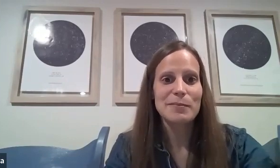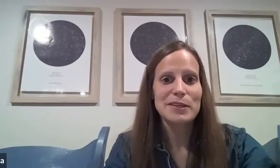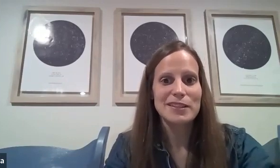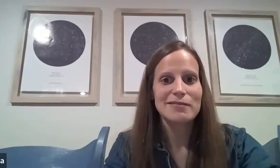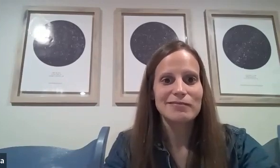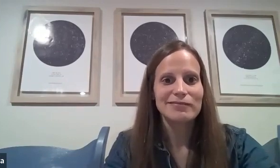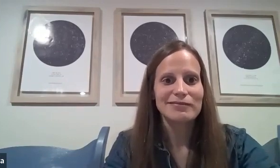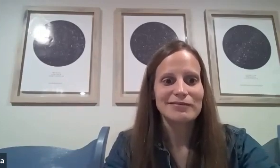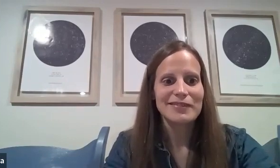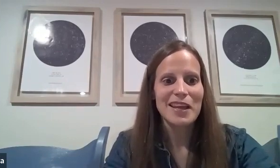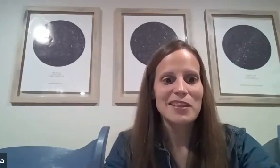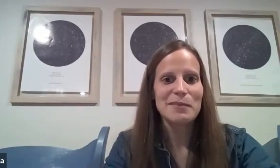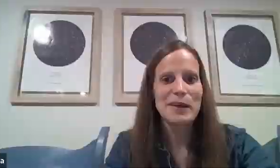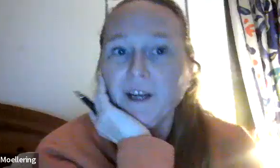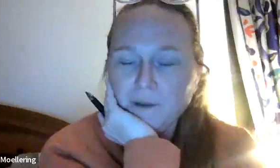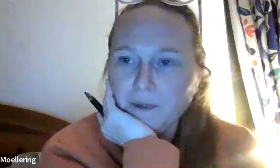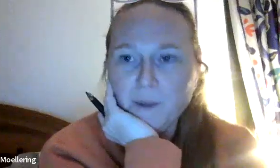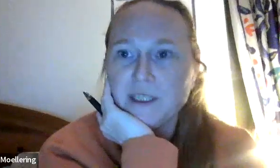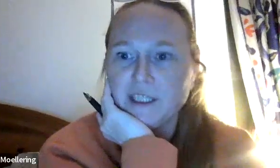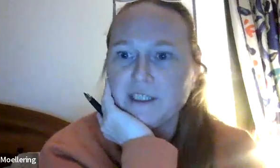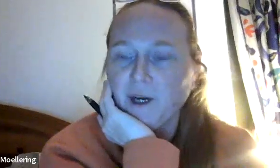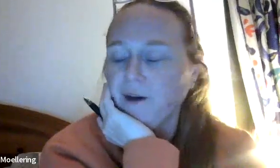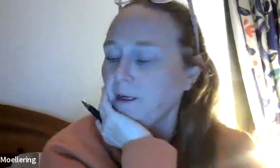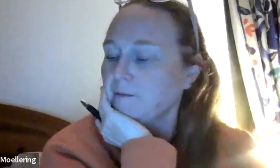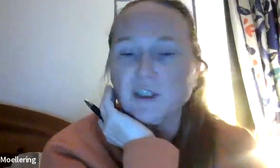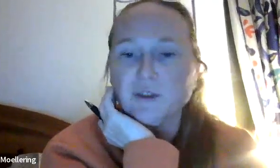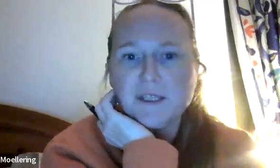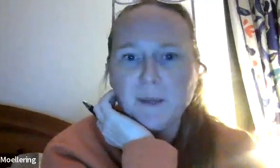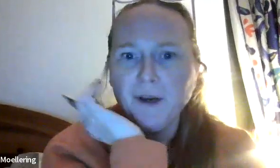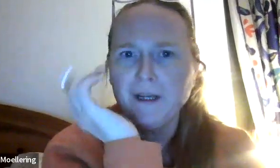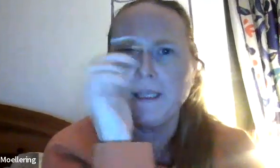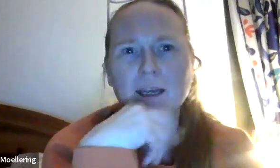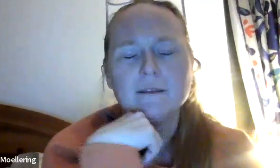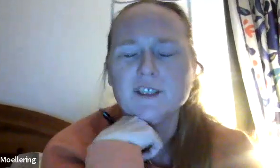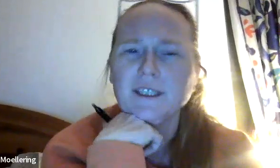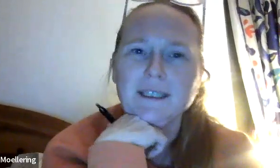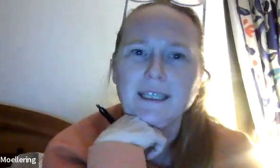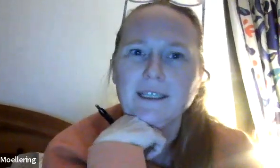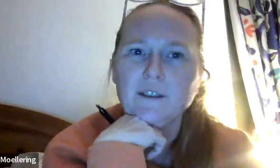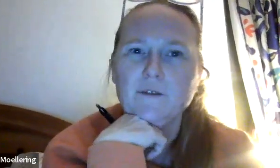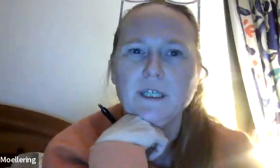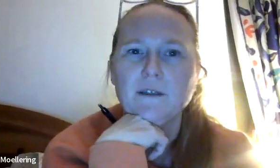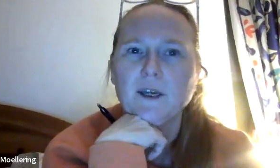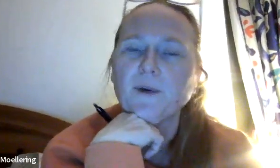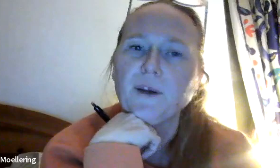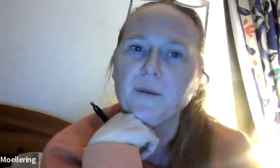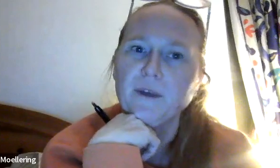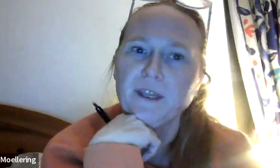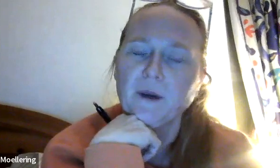us For sure. And I'll mention it to our children's librarian. Gillian, I think you did a program with them at